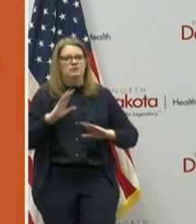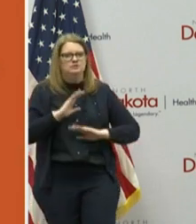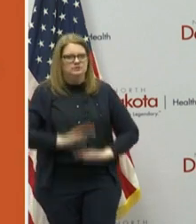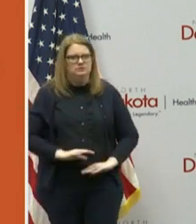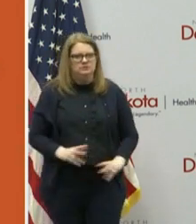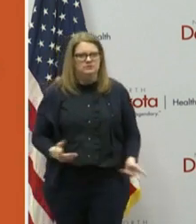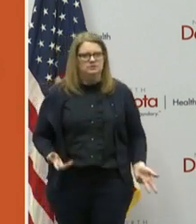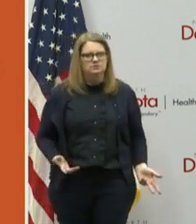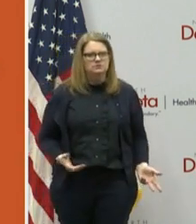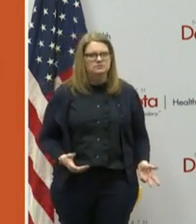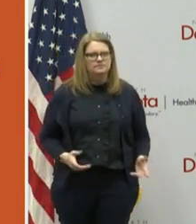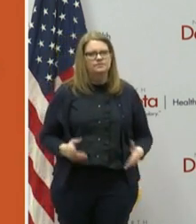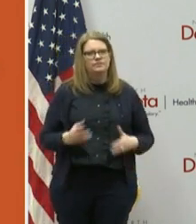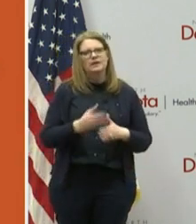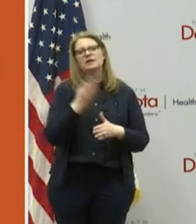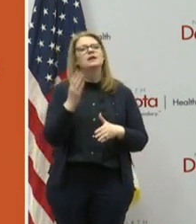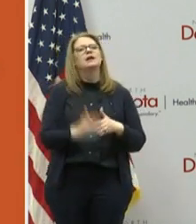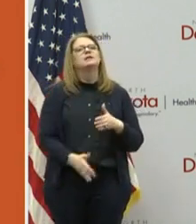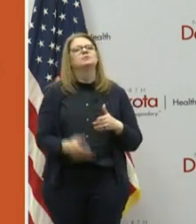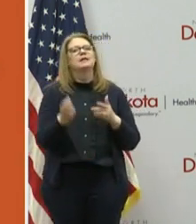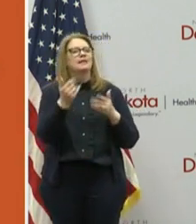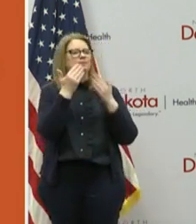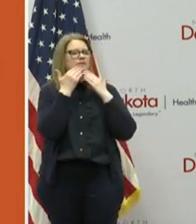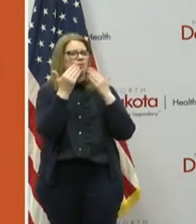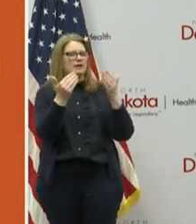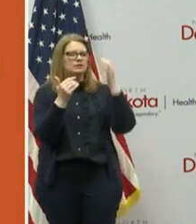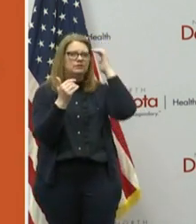end with just a bit of gratitude.